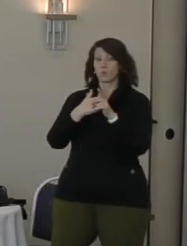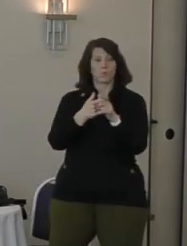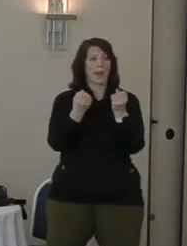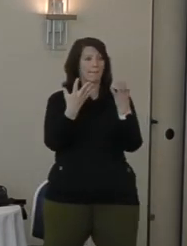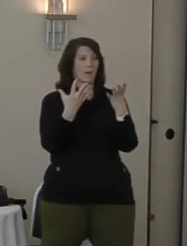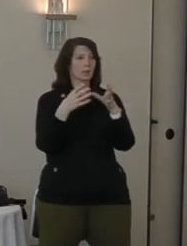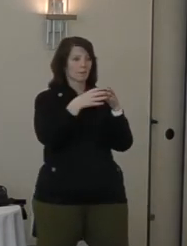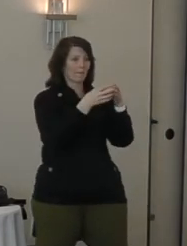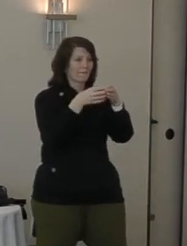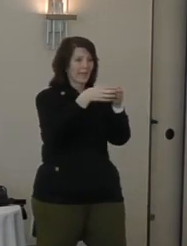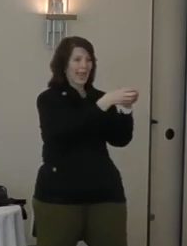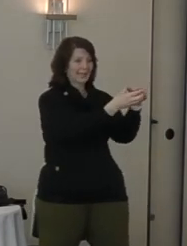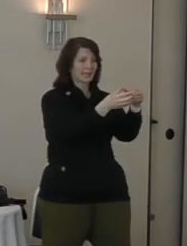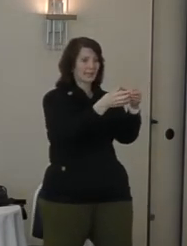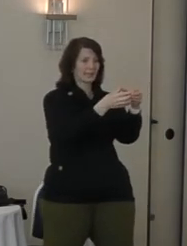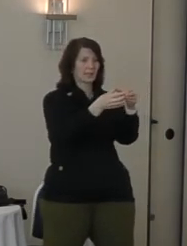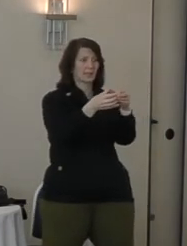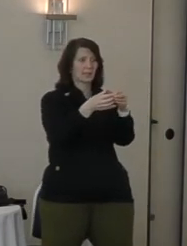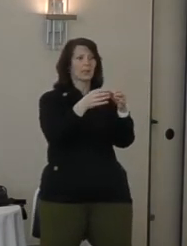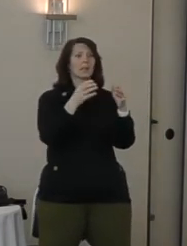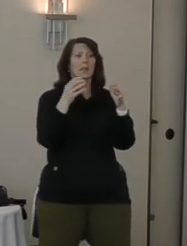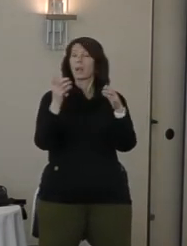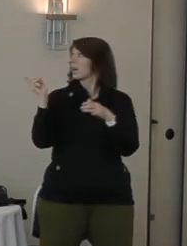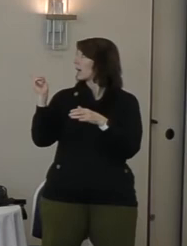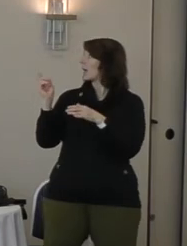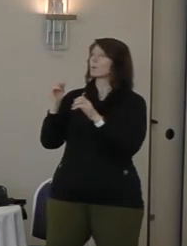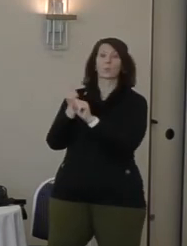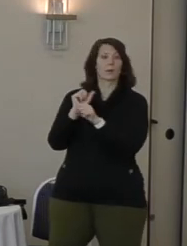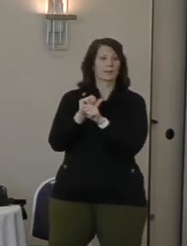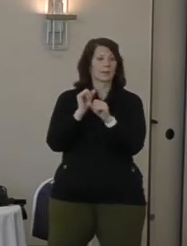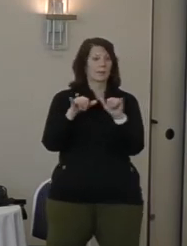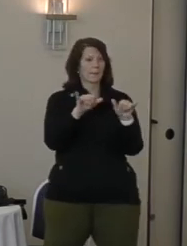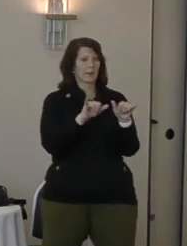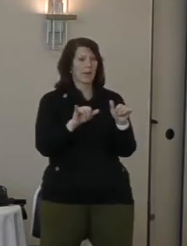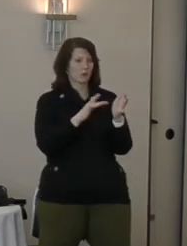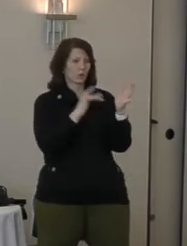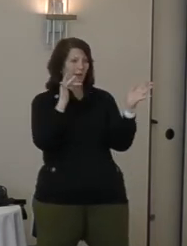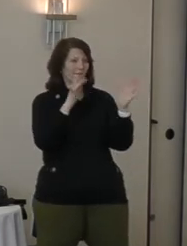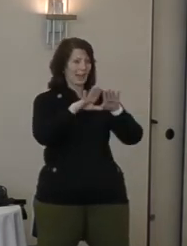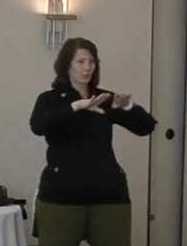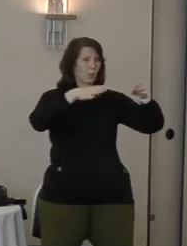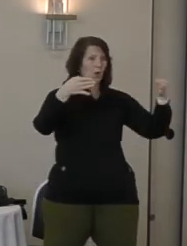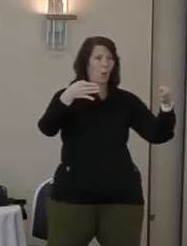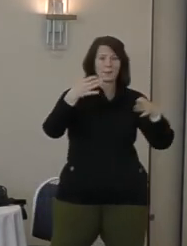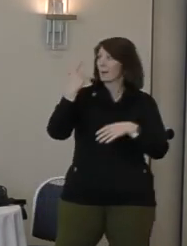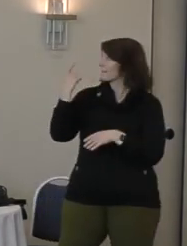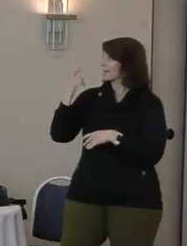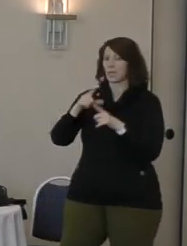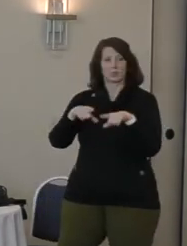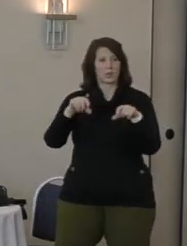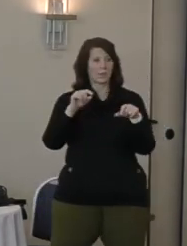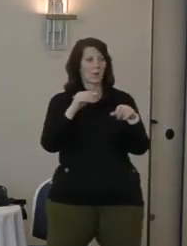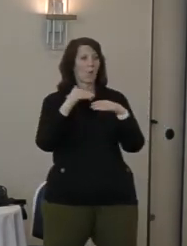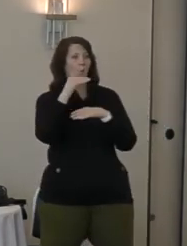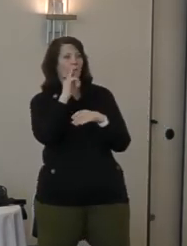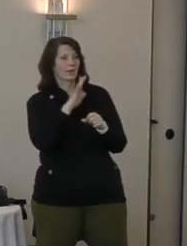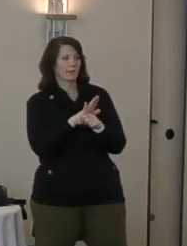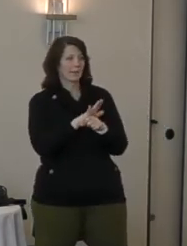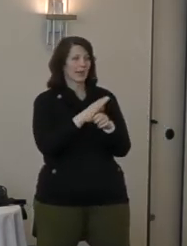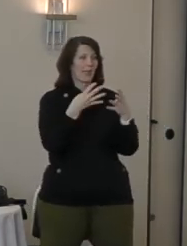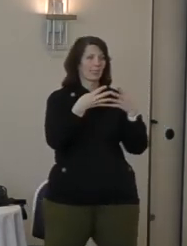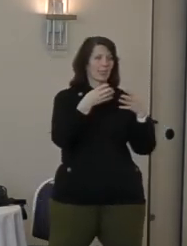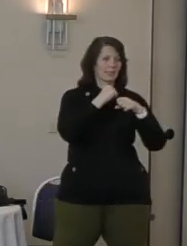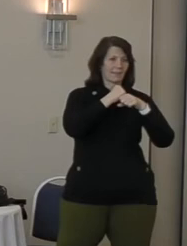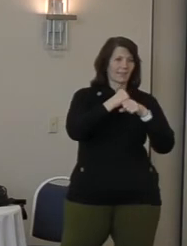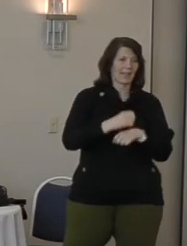phases, worked their way into their pattern, and they took advantage of what opened up because Japan overcommitted on defense,